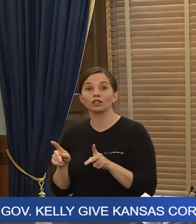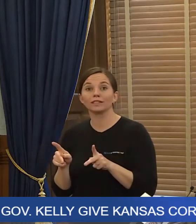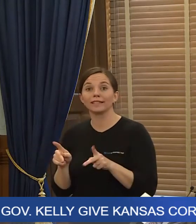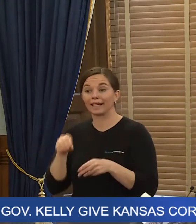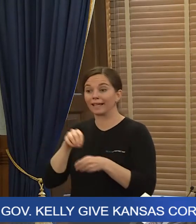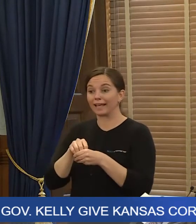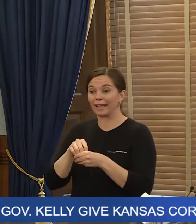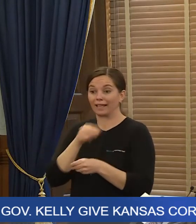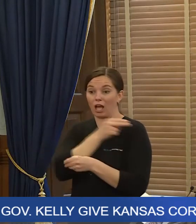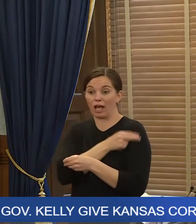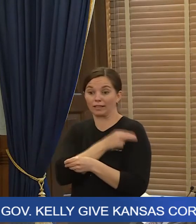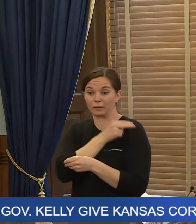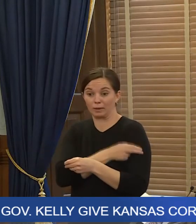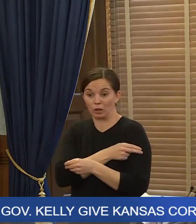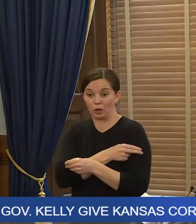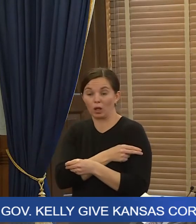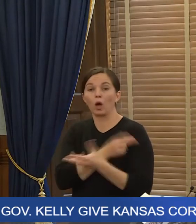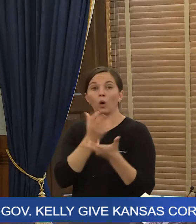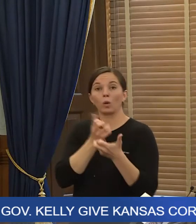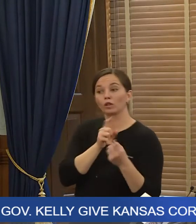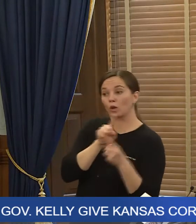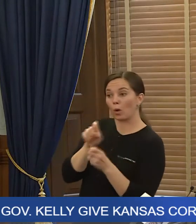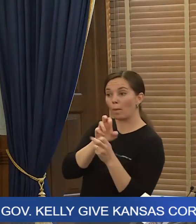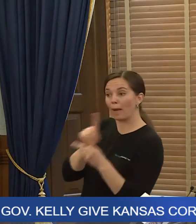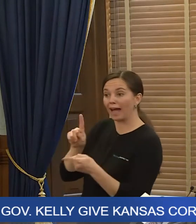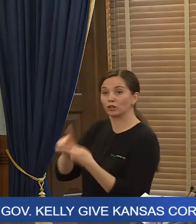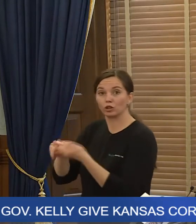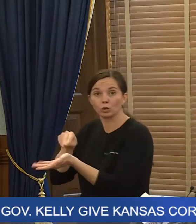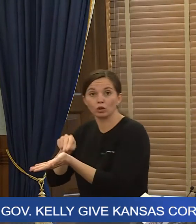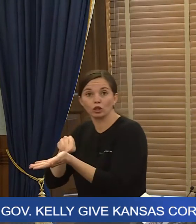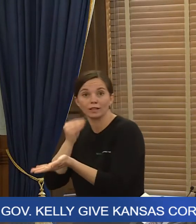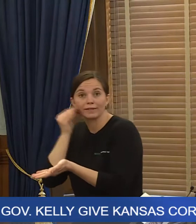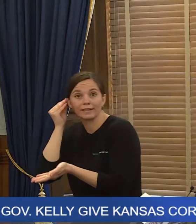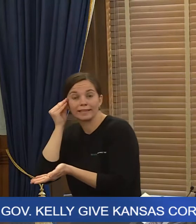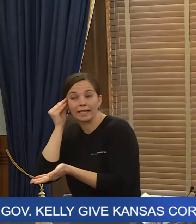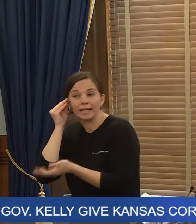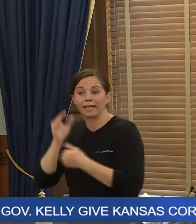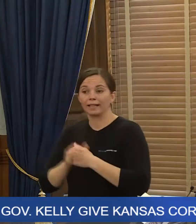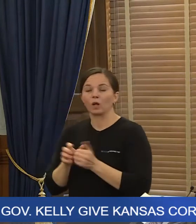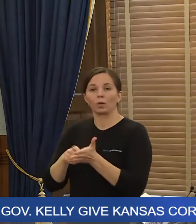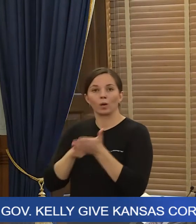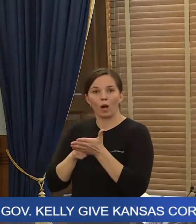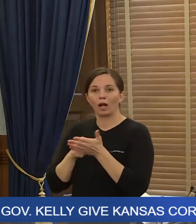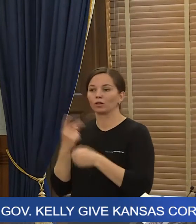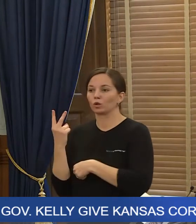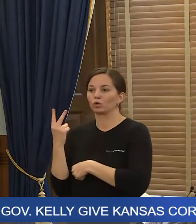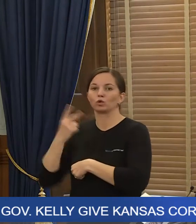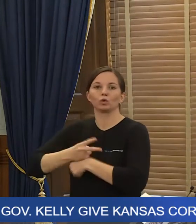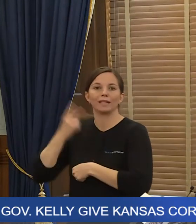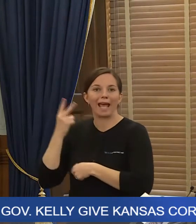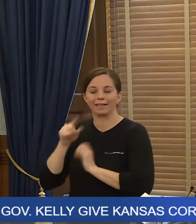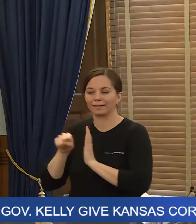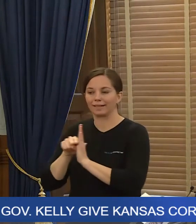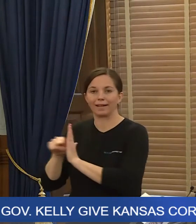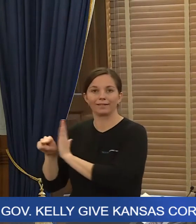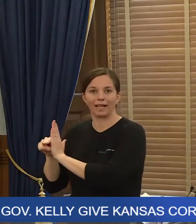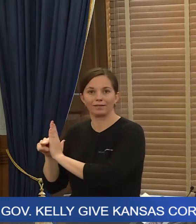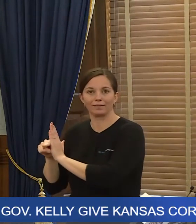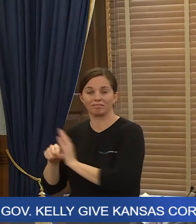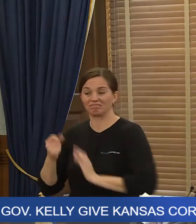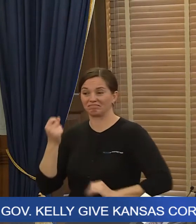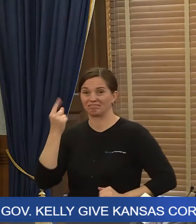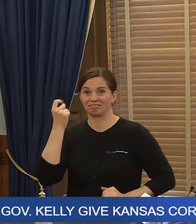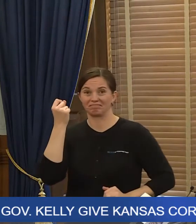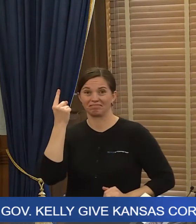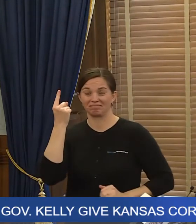return to a skilled nursing facility, to require 1 or 2 days in a row of a negative test. Some people never, in